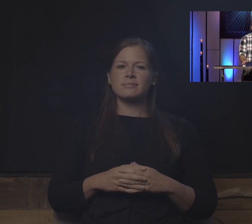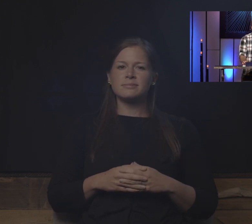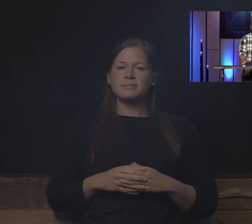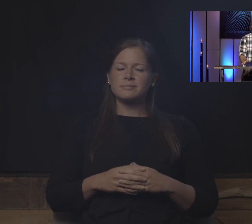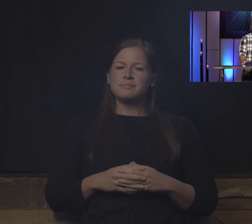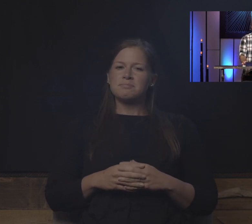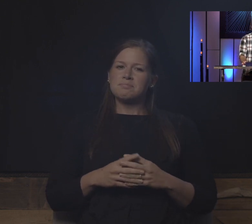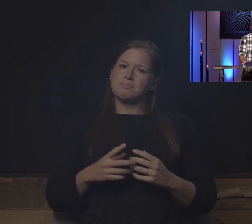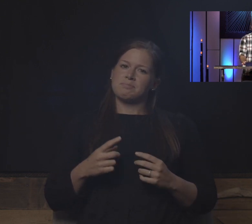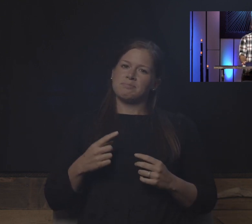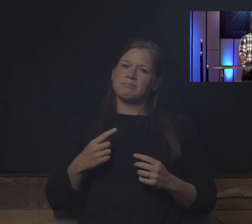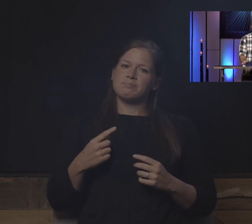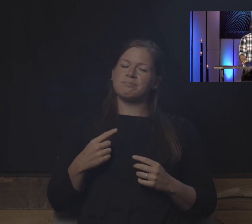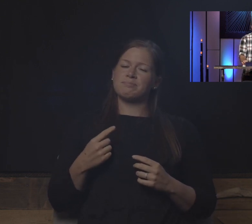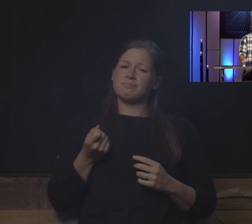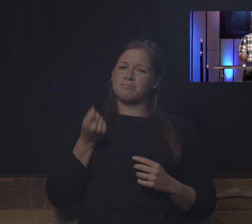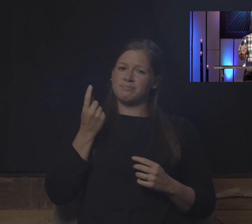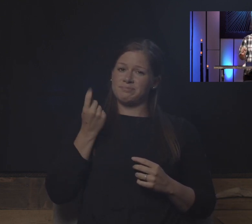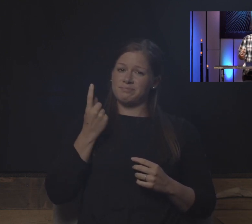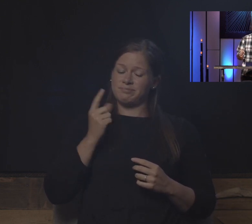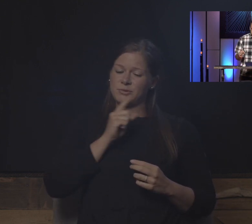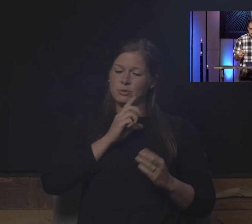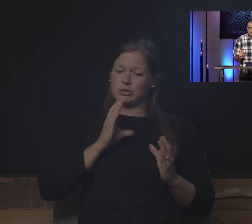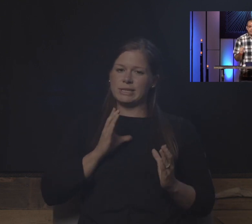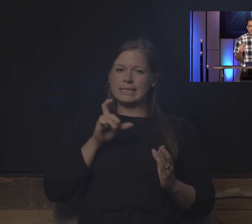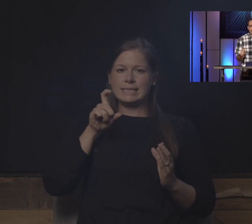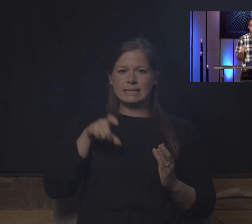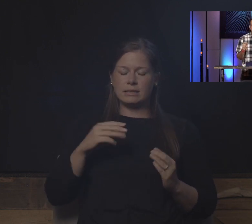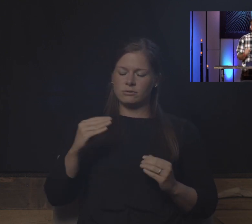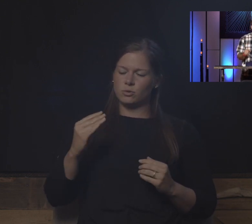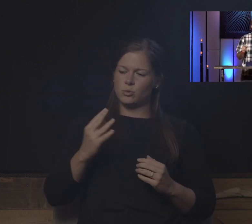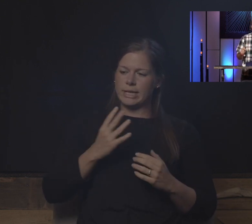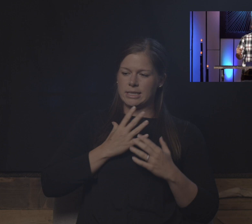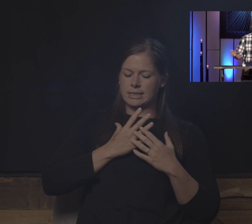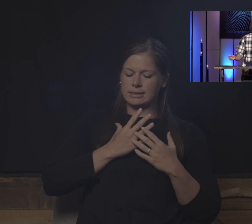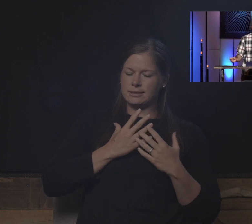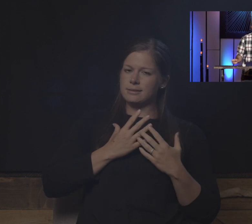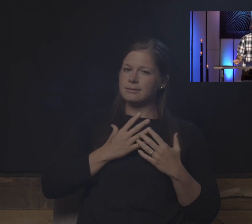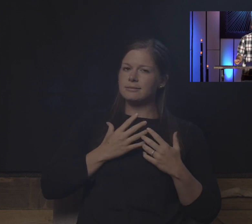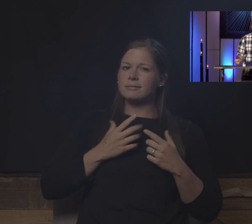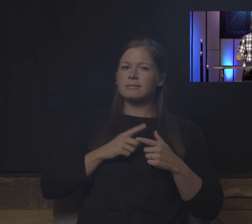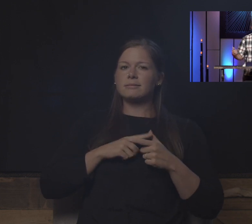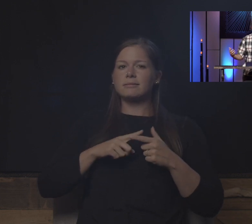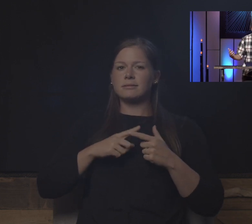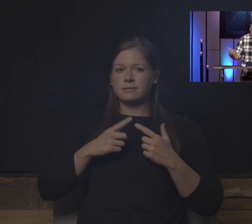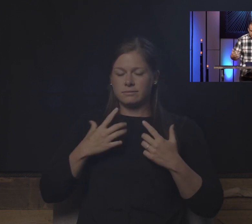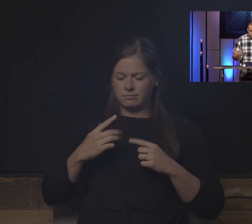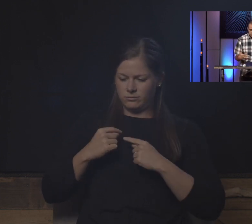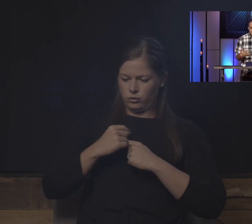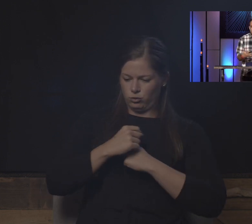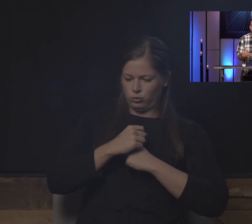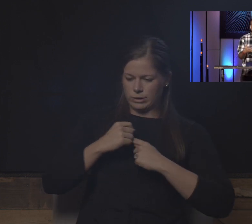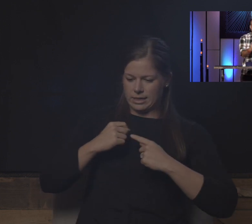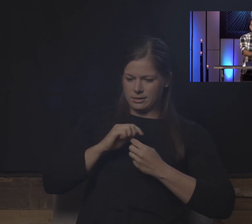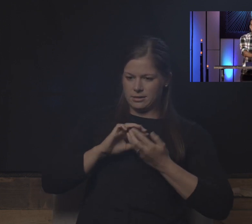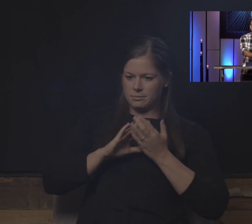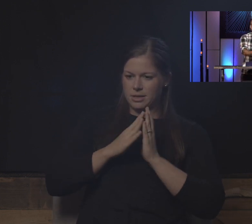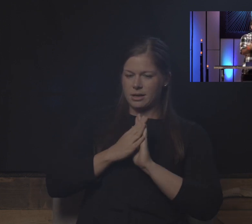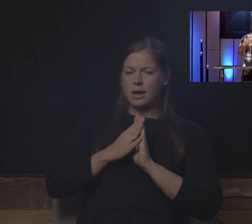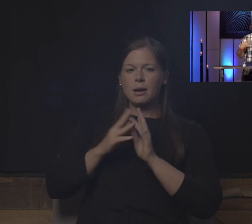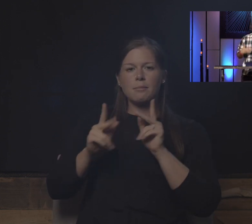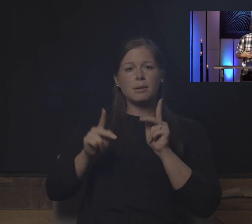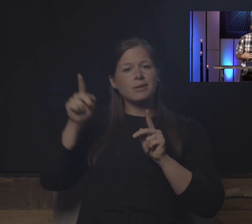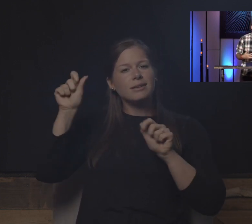We need a heavy dose of grace, which trains us to be the kinds of people God uses. Listen, when a non-Christian sees